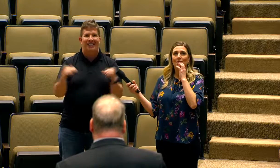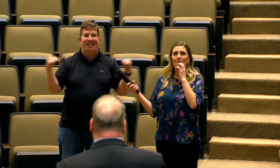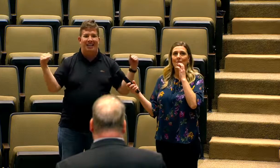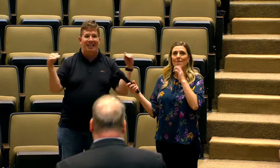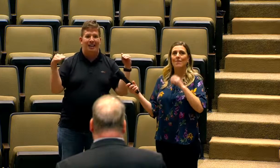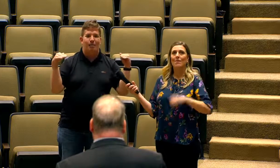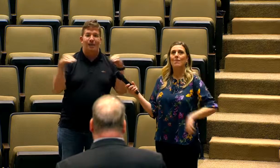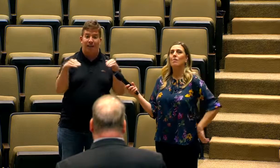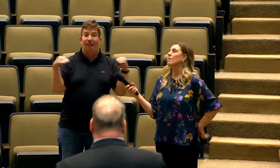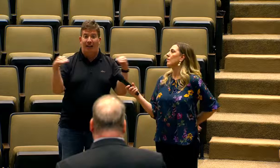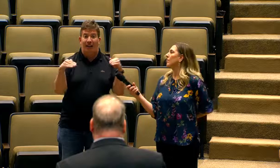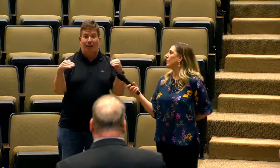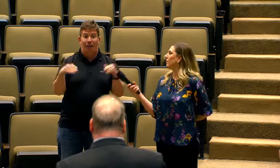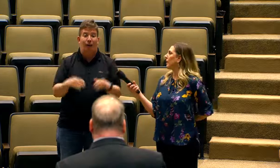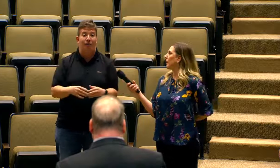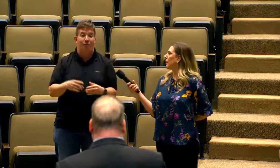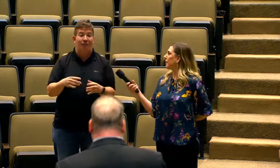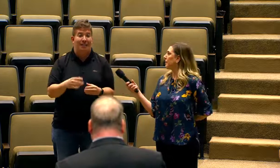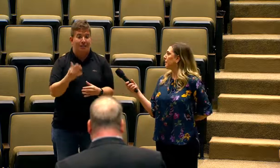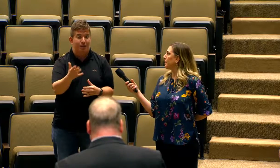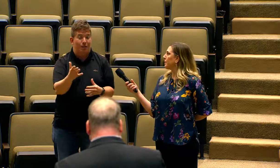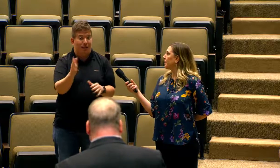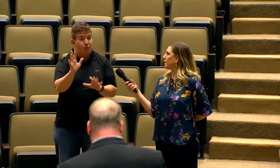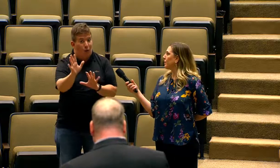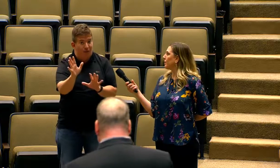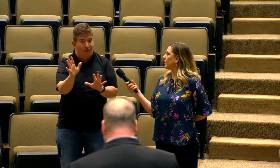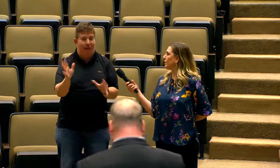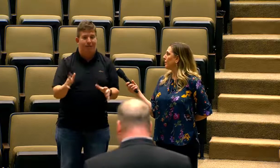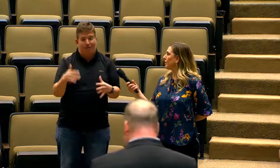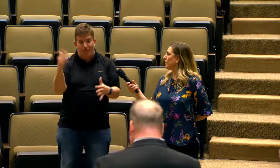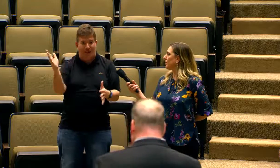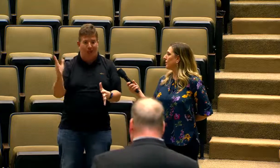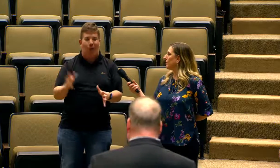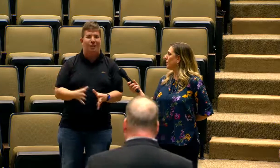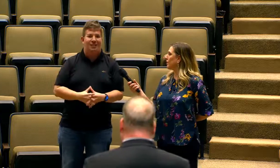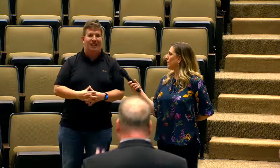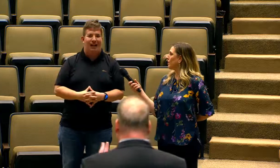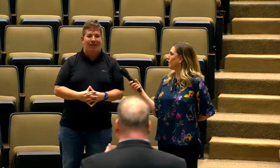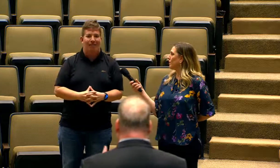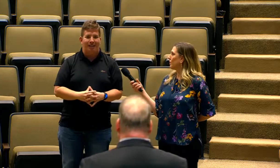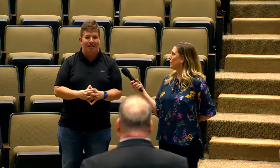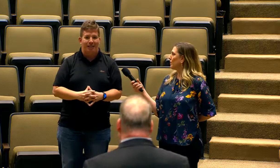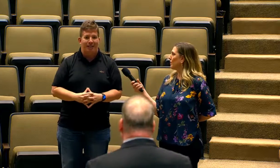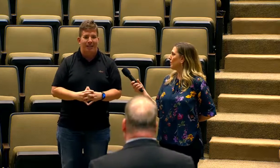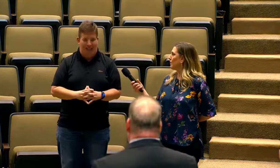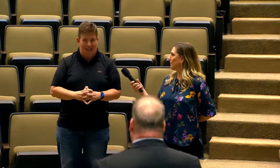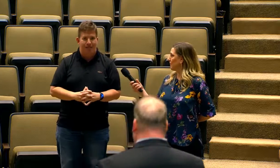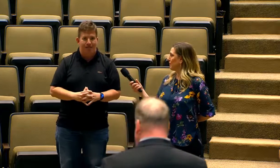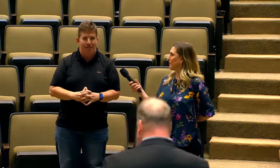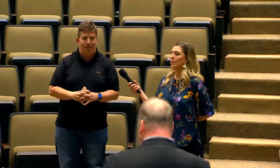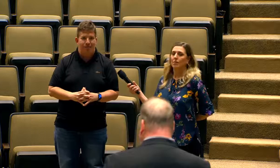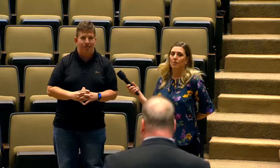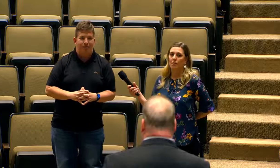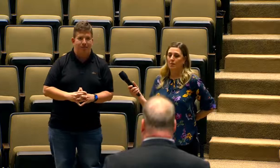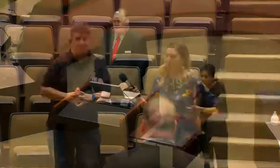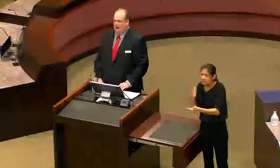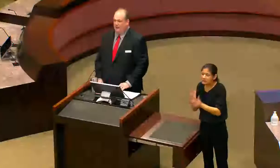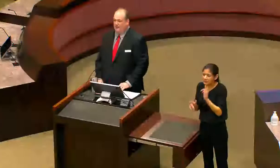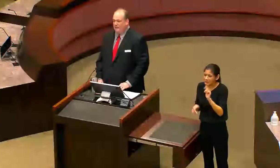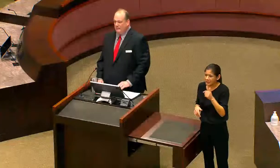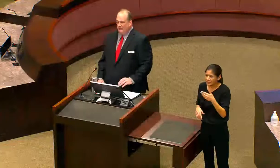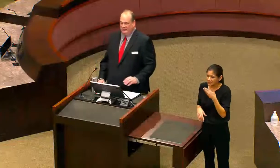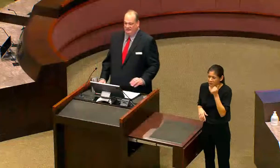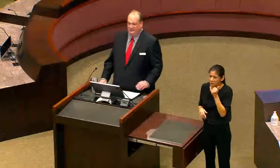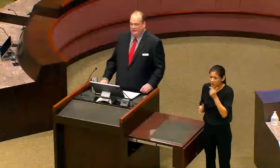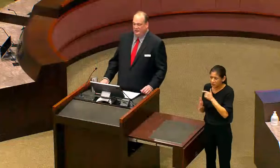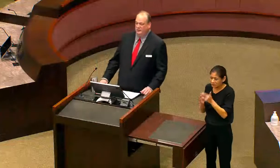representation at that level. That's one of my mm-hmm. many questions. Can we address them one at a time? Yes. I'm better that way.